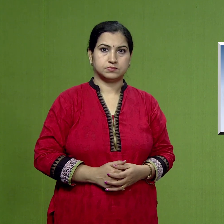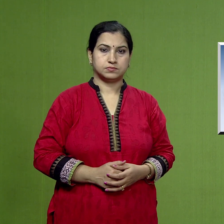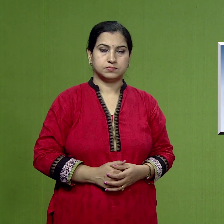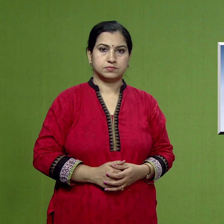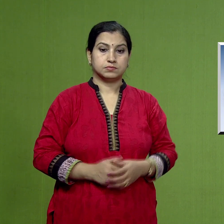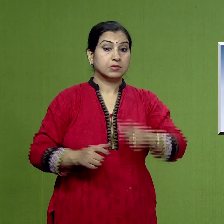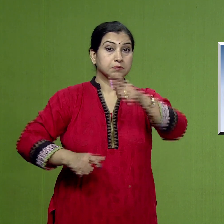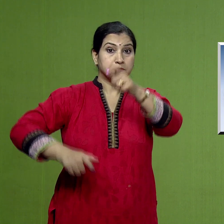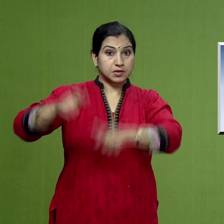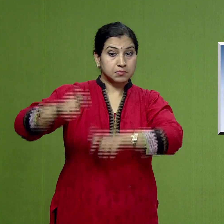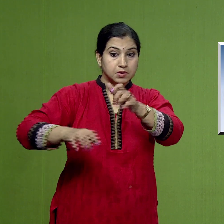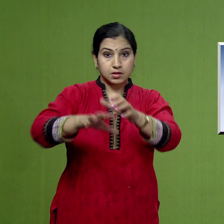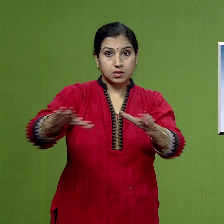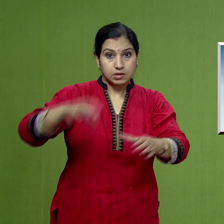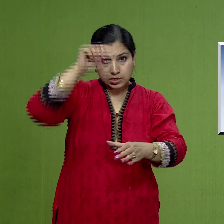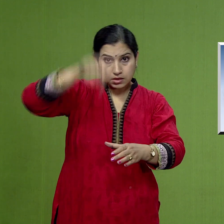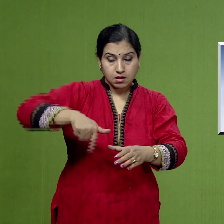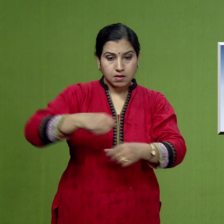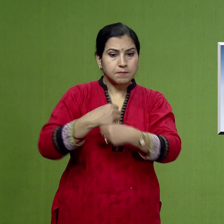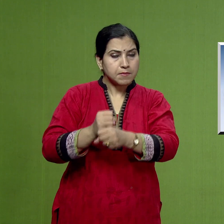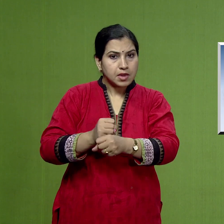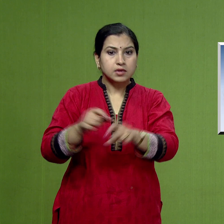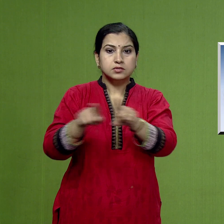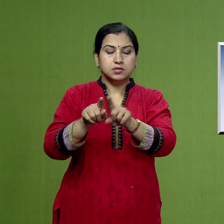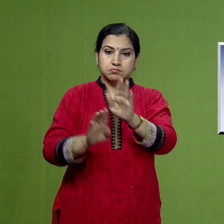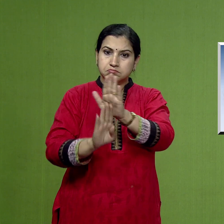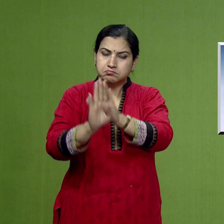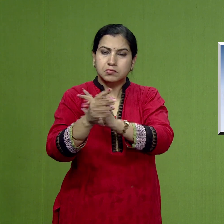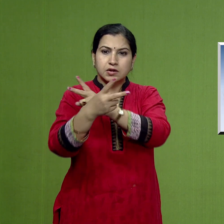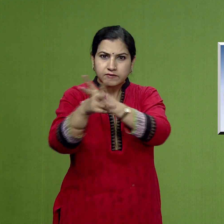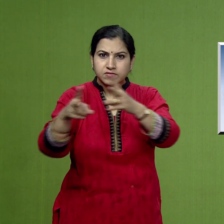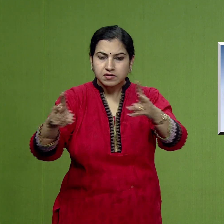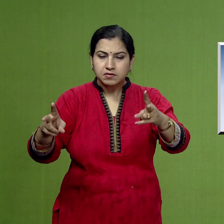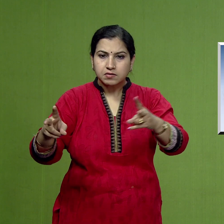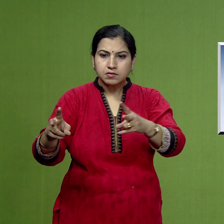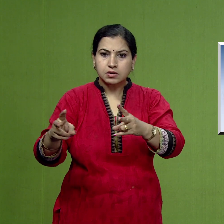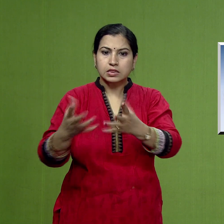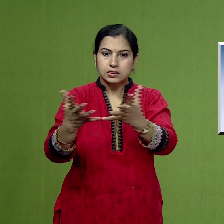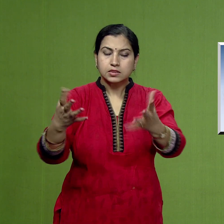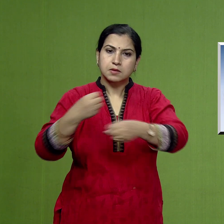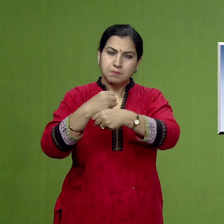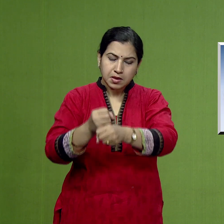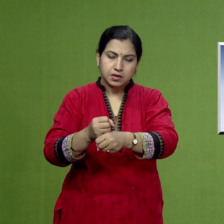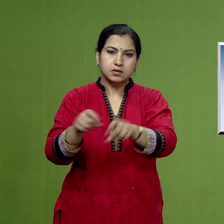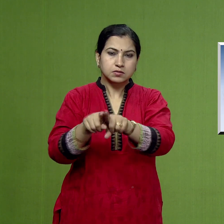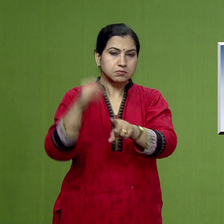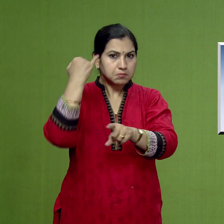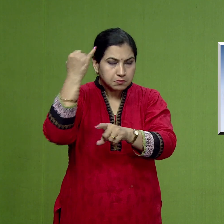People of the country produce and develop various facilities and services to make